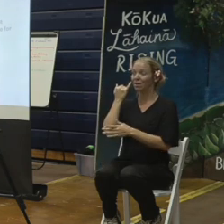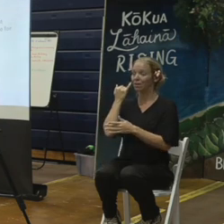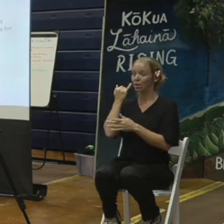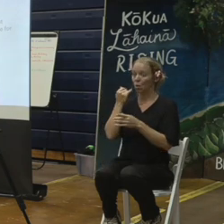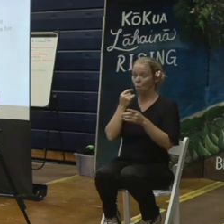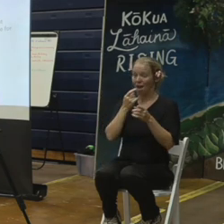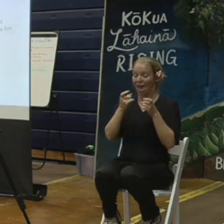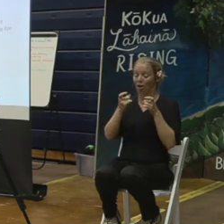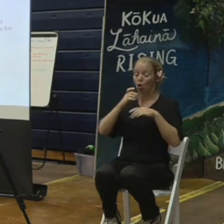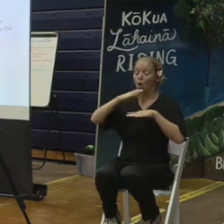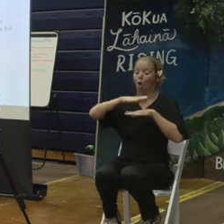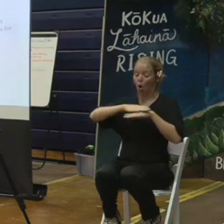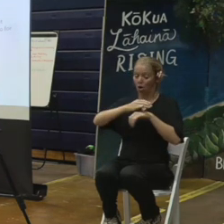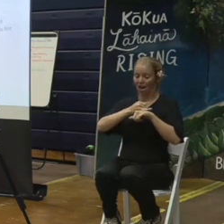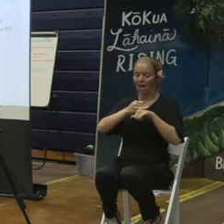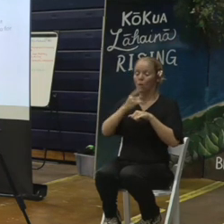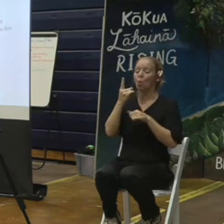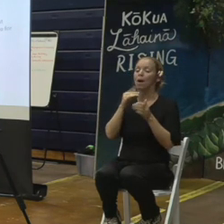$1